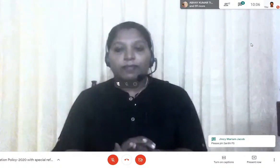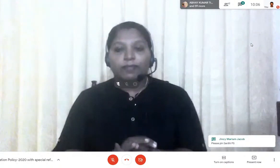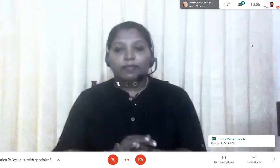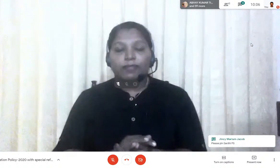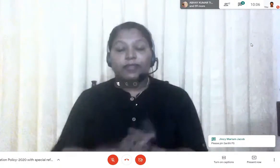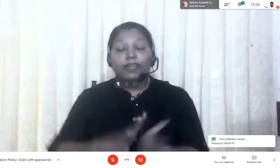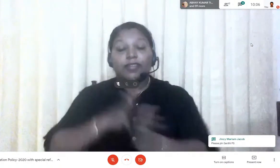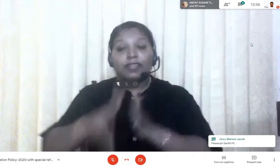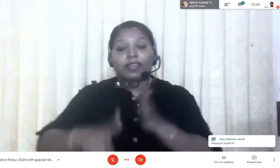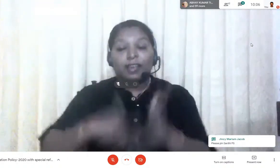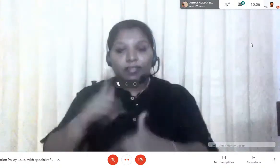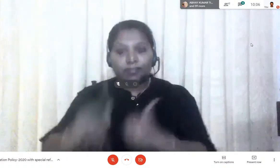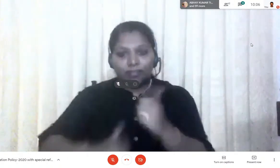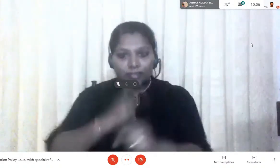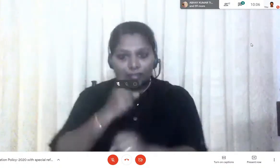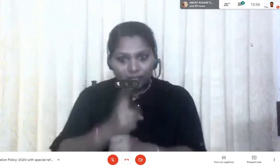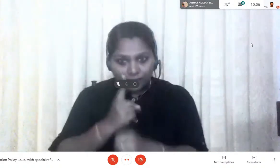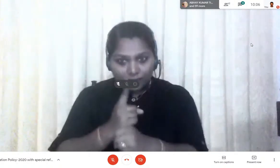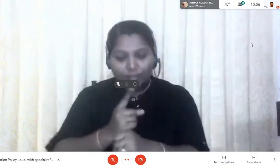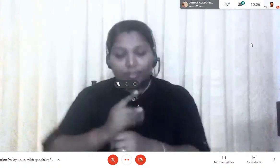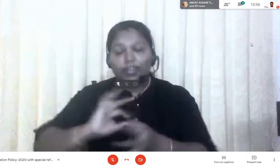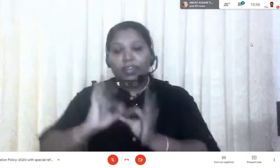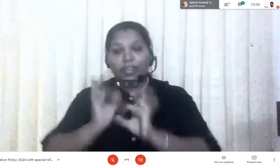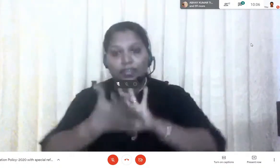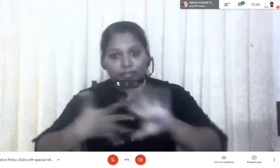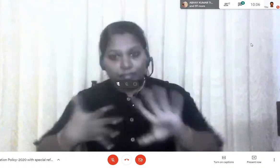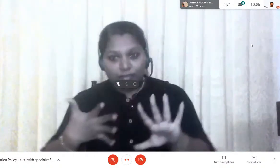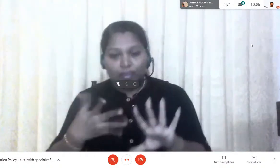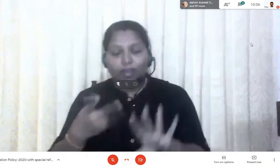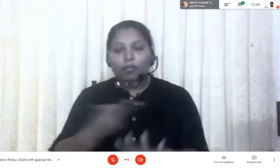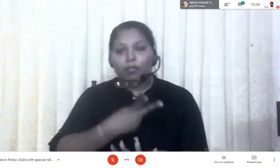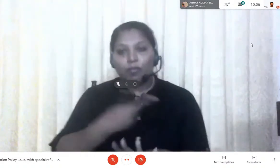and Indian Sign Language Interpreters Association.